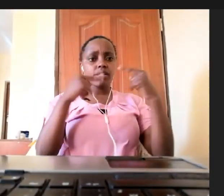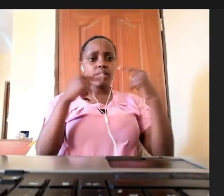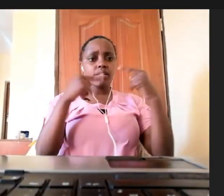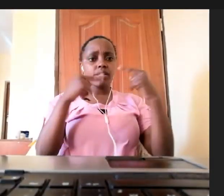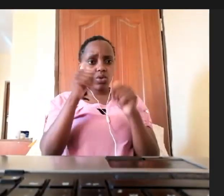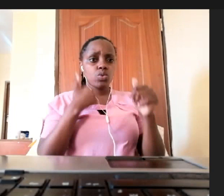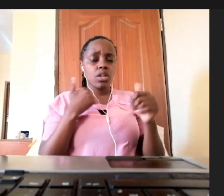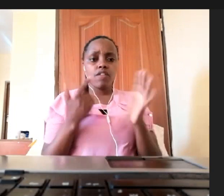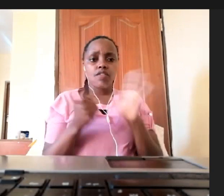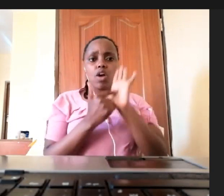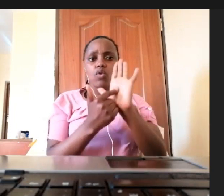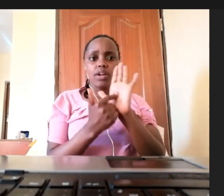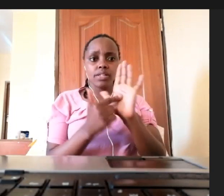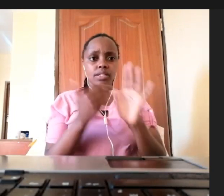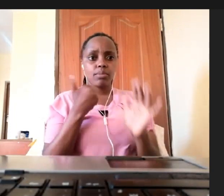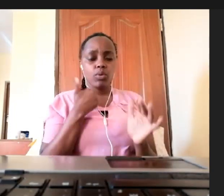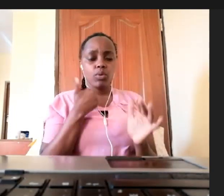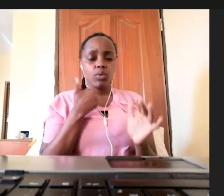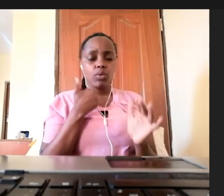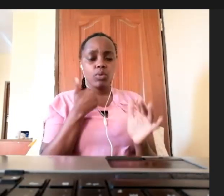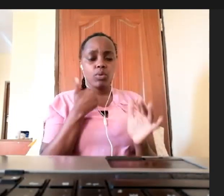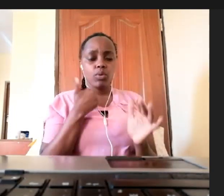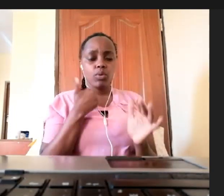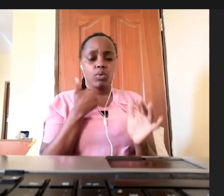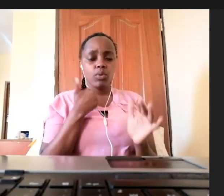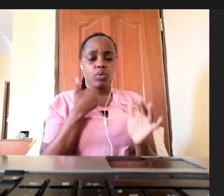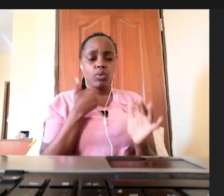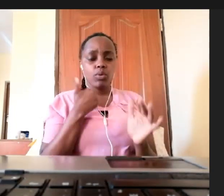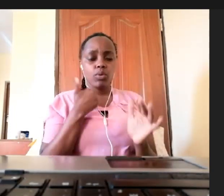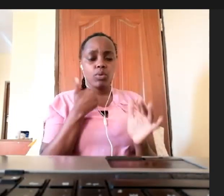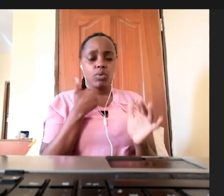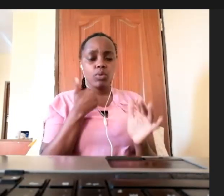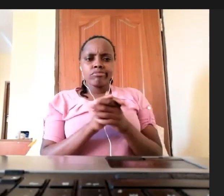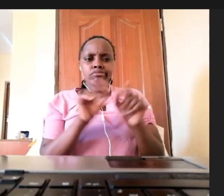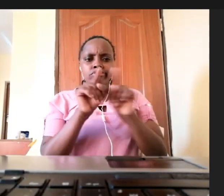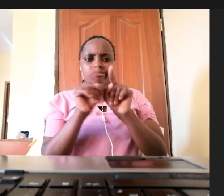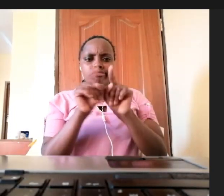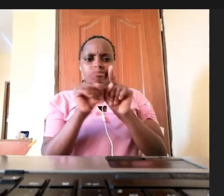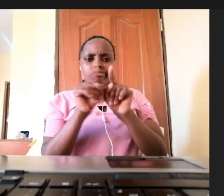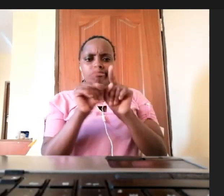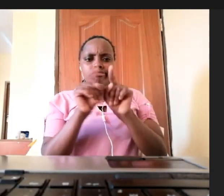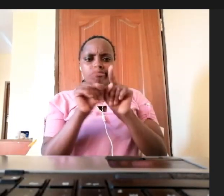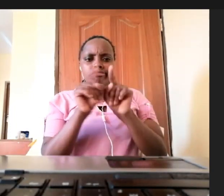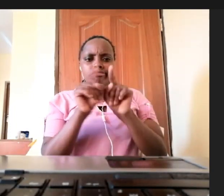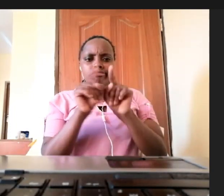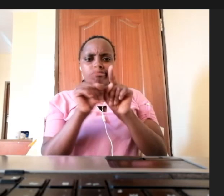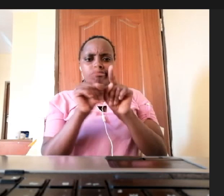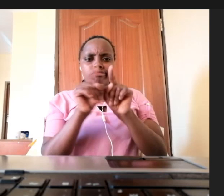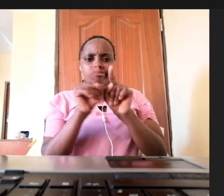instance, there was an instance where a state party actually reported that